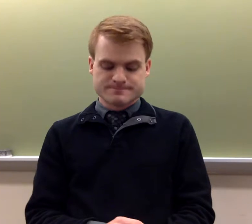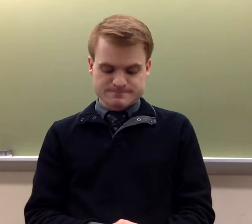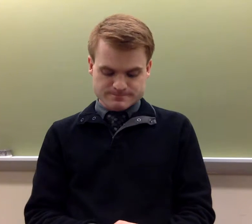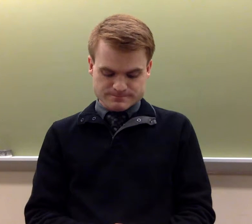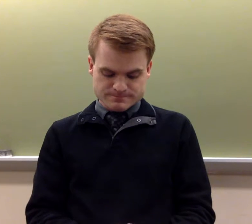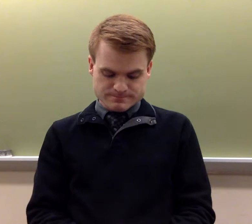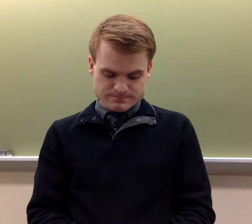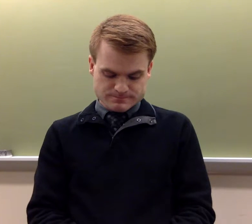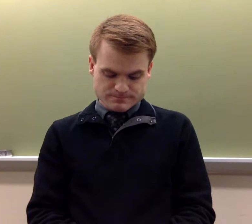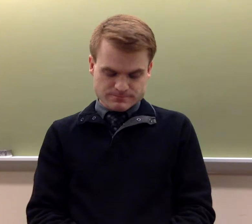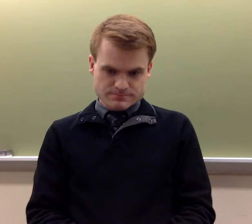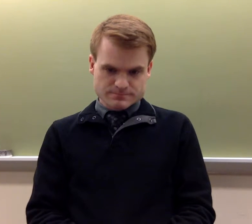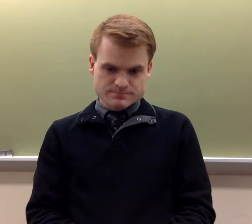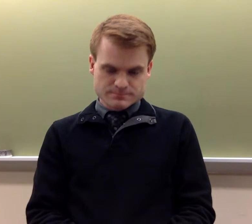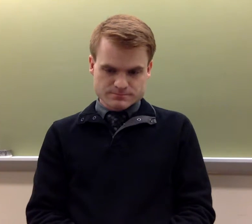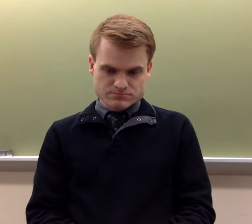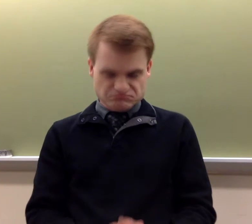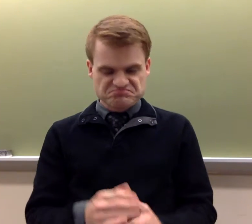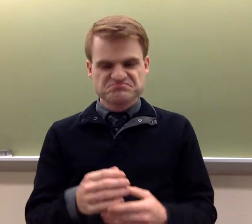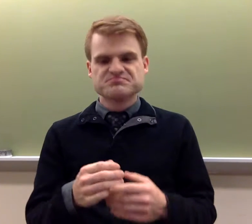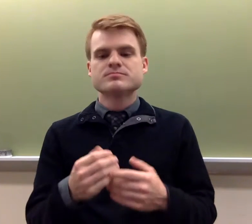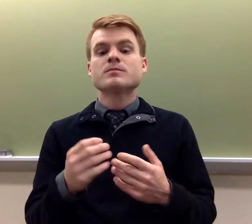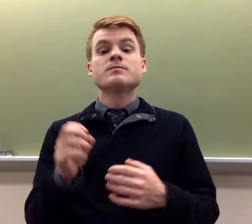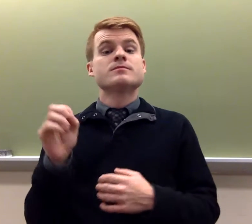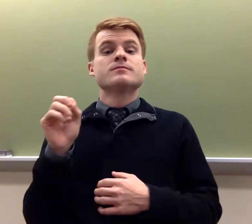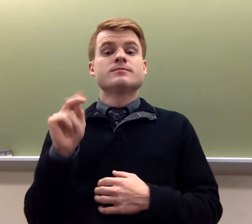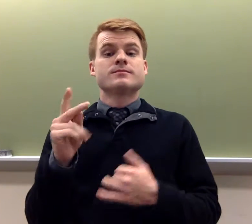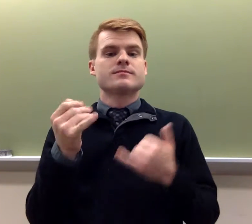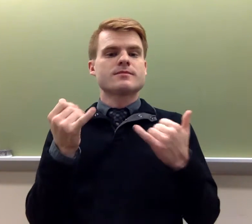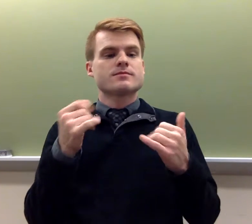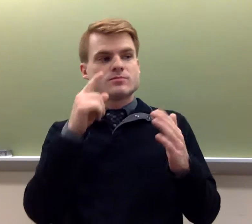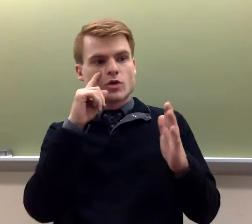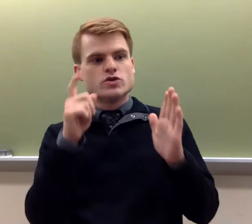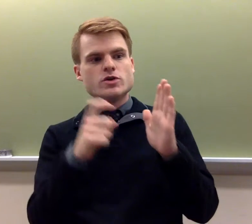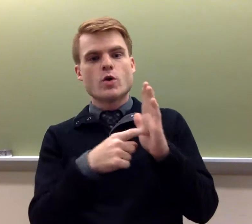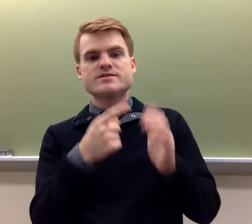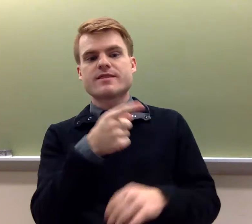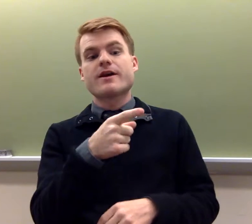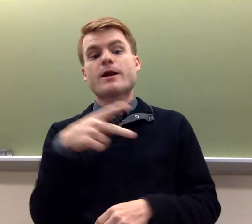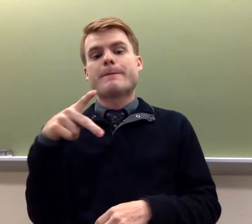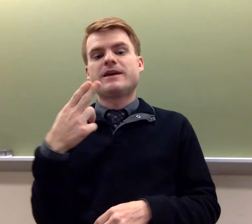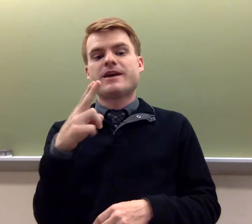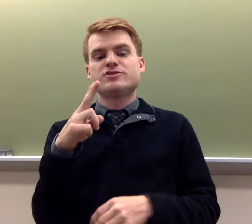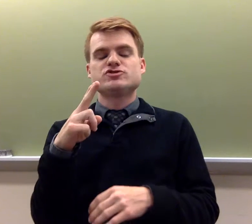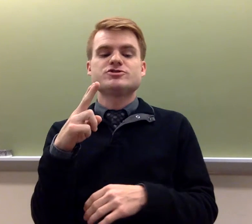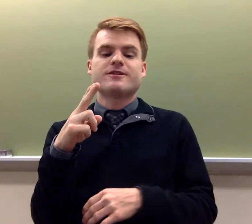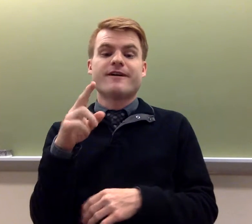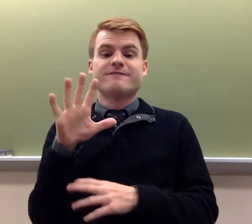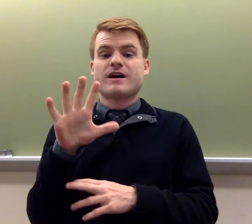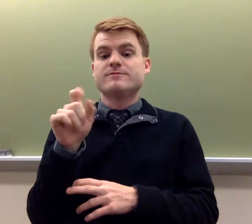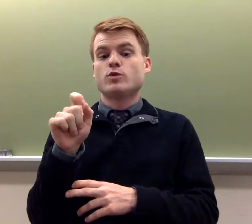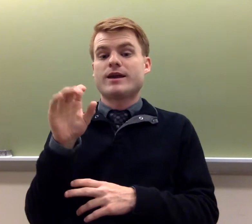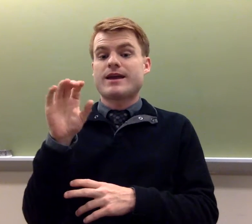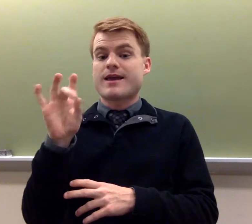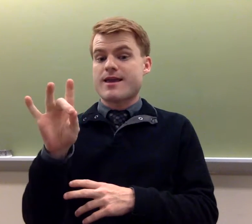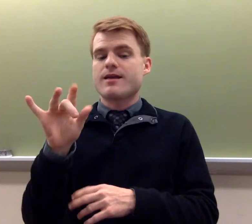And, okay, you'll note there that at a pH of 5.8 is where we begin to